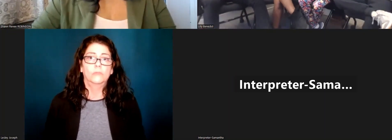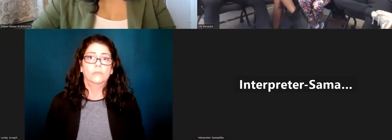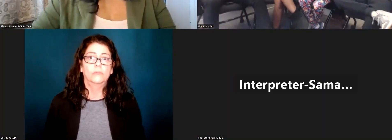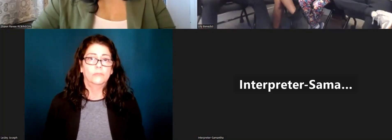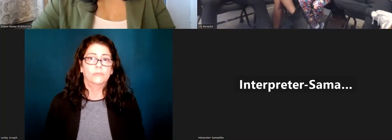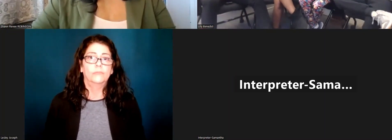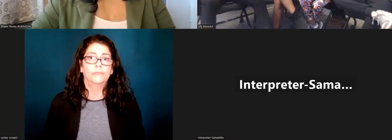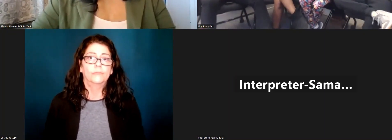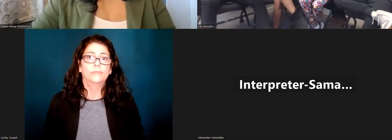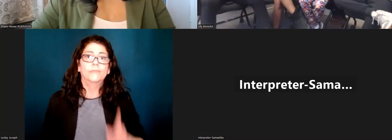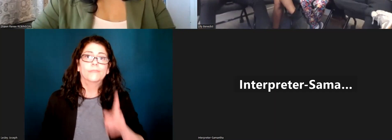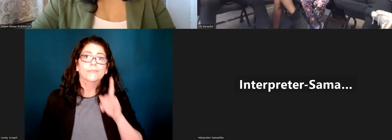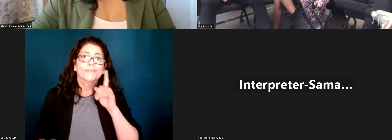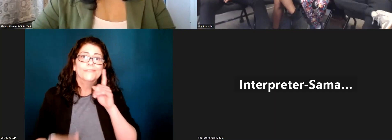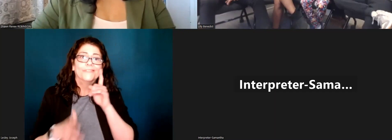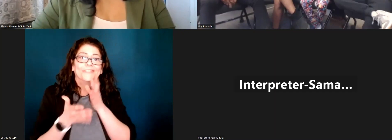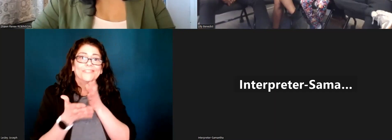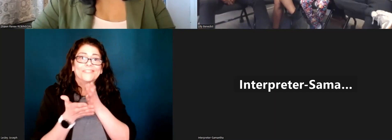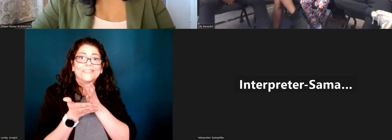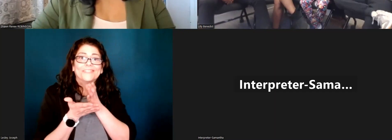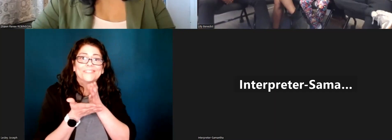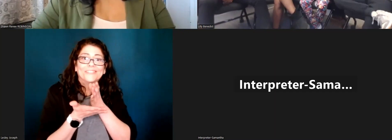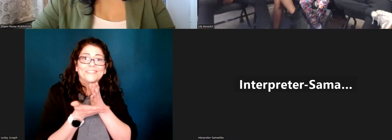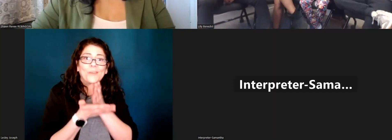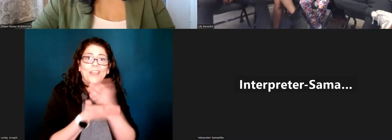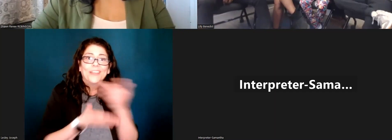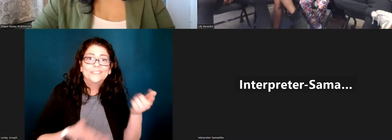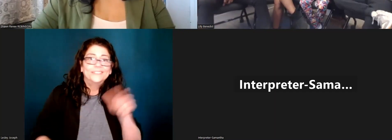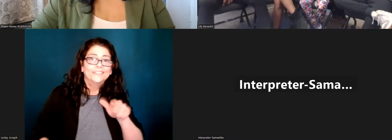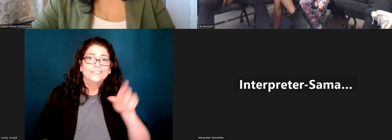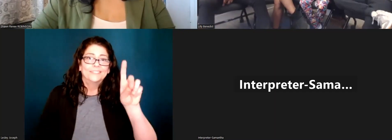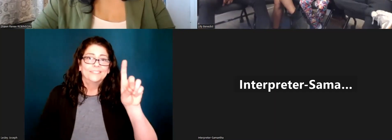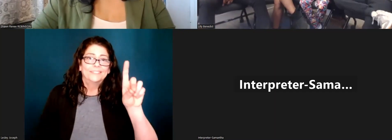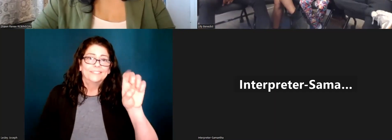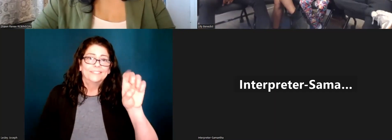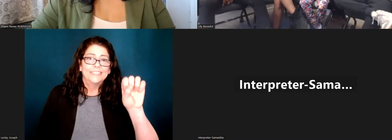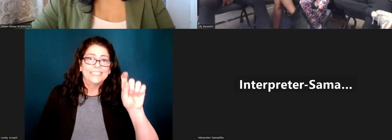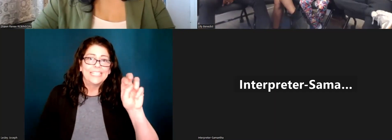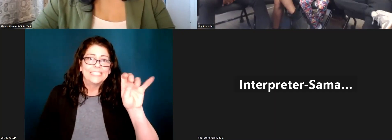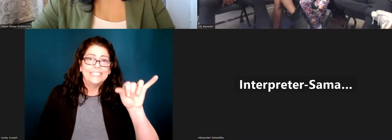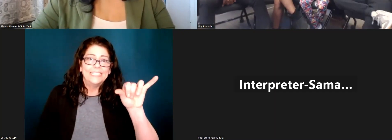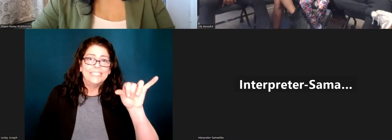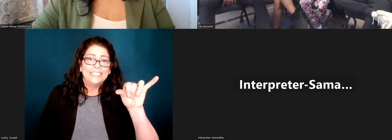All right. And how about Destiny?